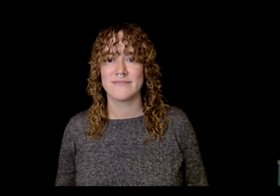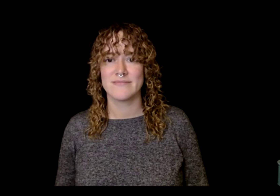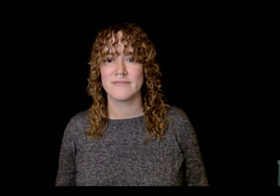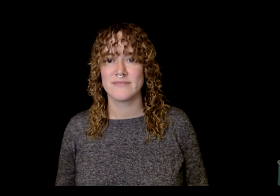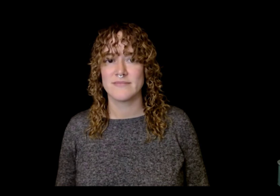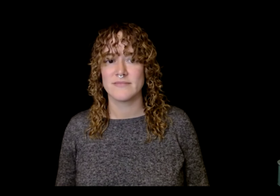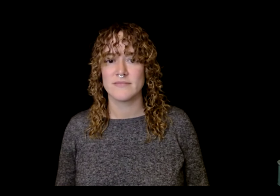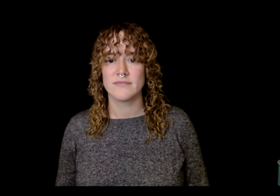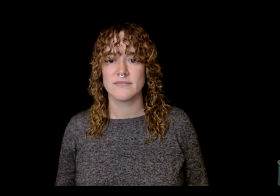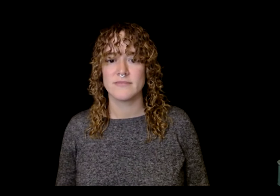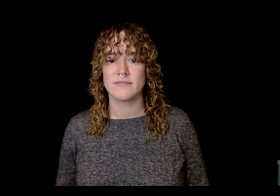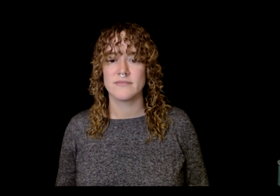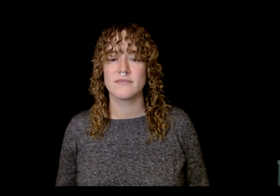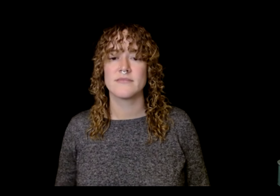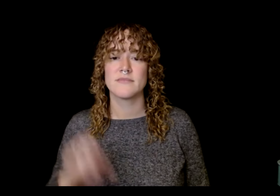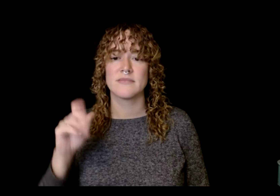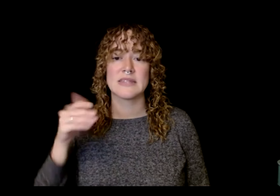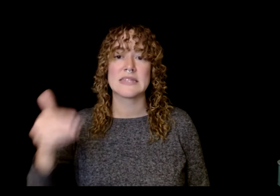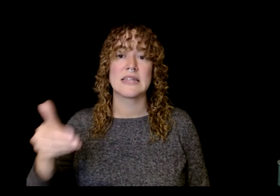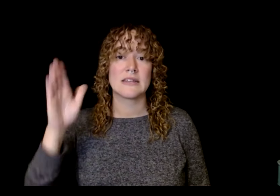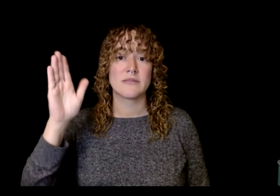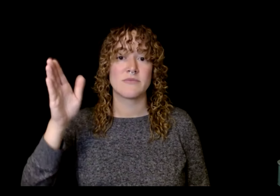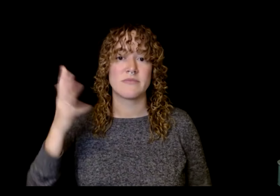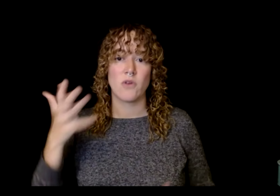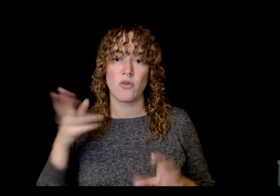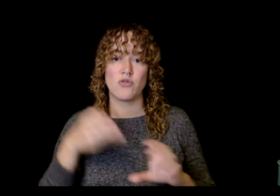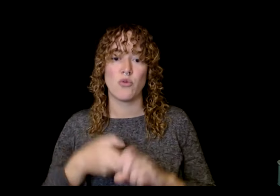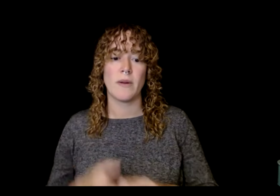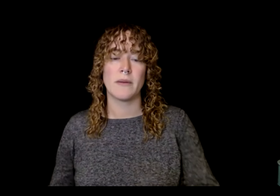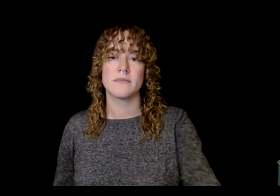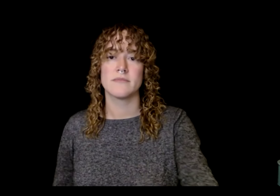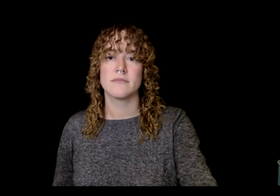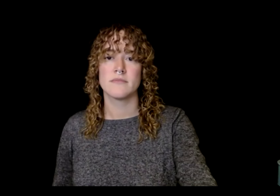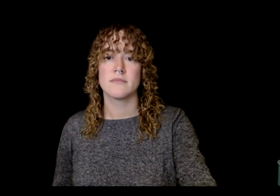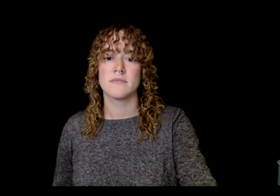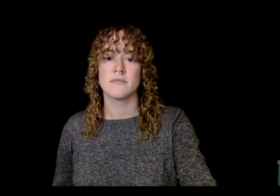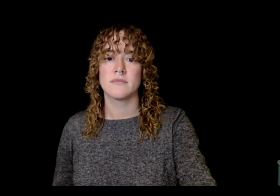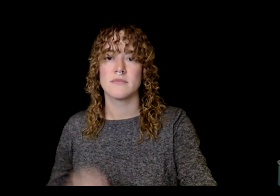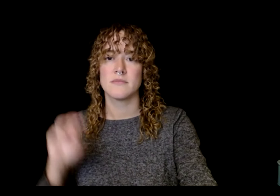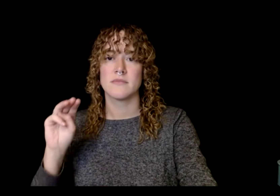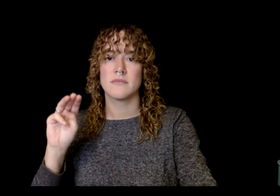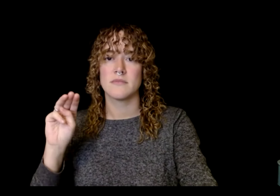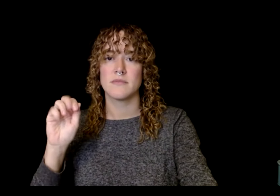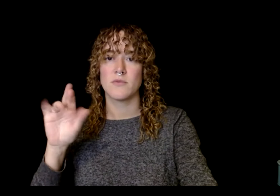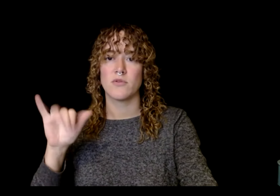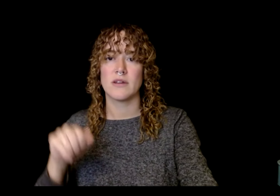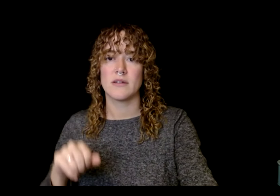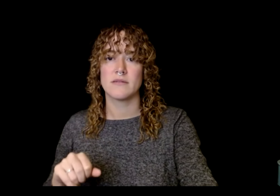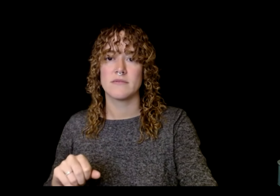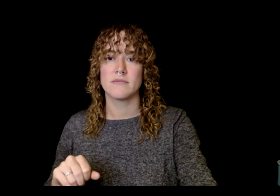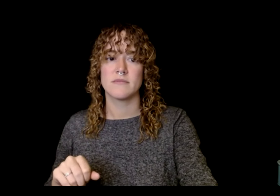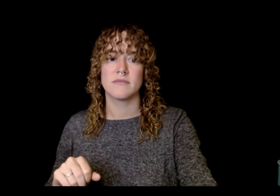And I see our next speaker has joined us. Maria, are you ready to